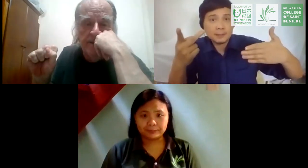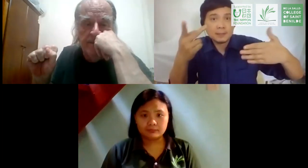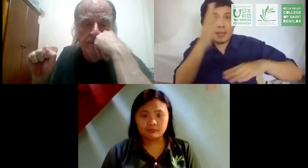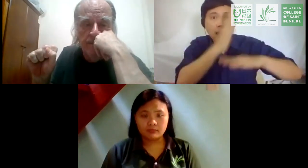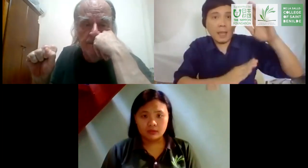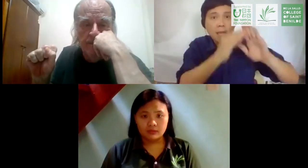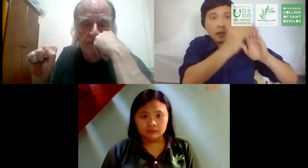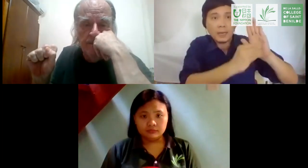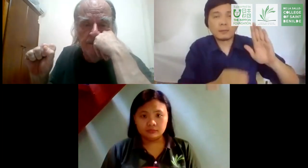shape?